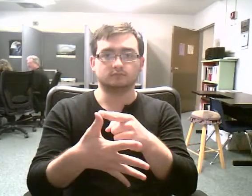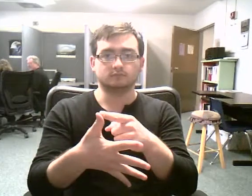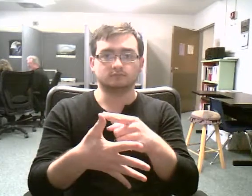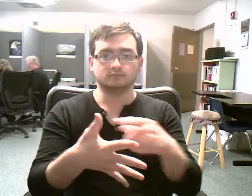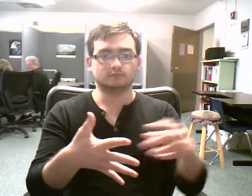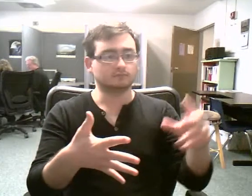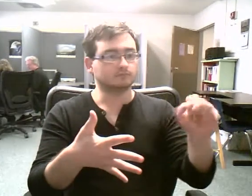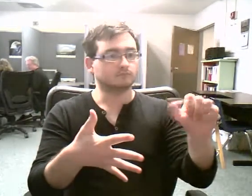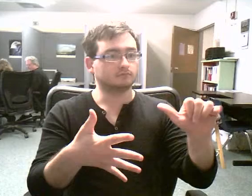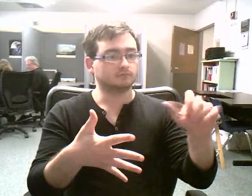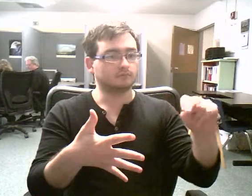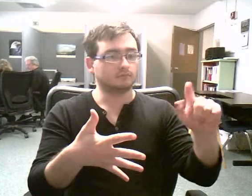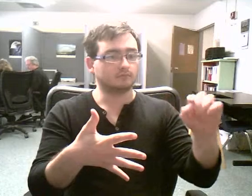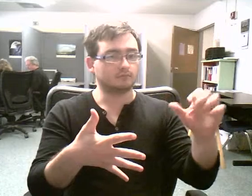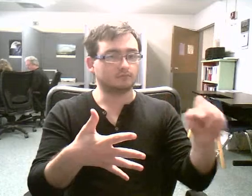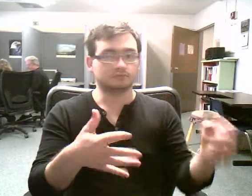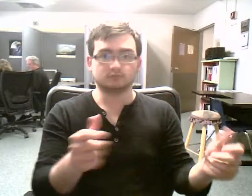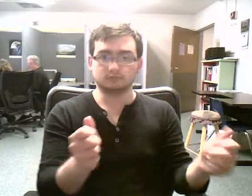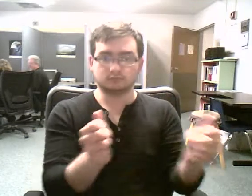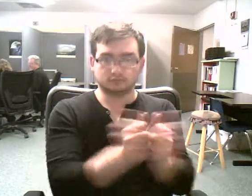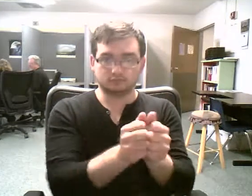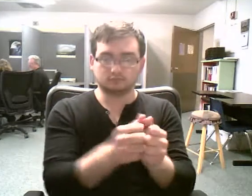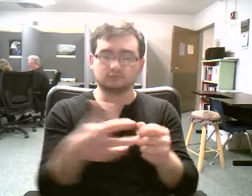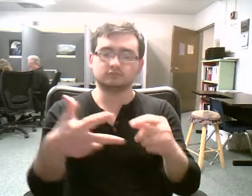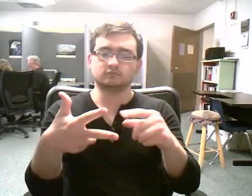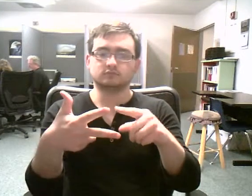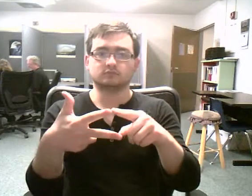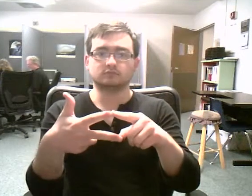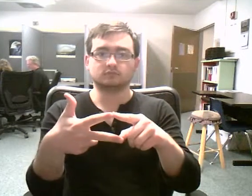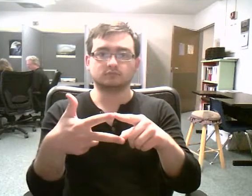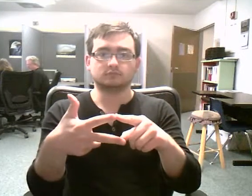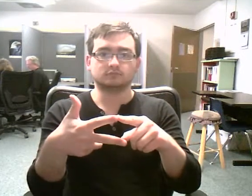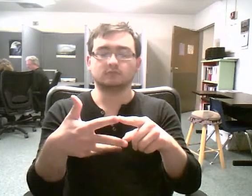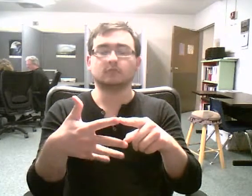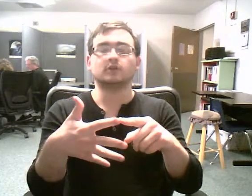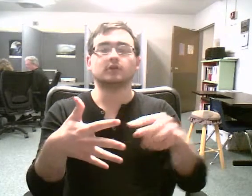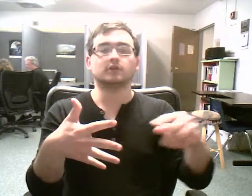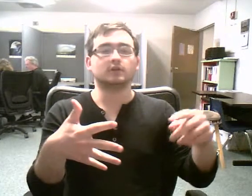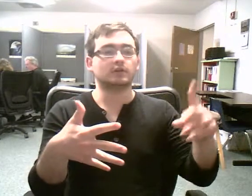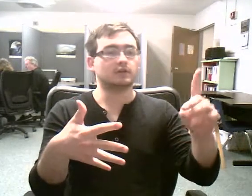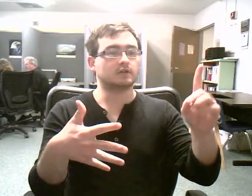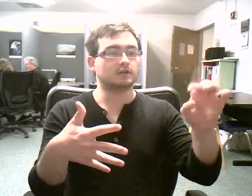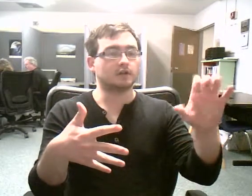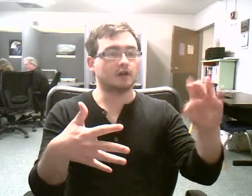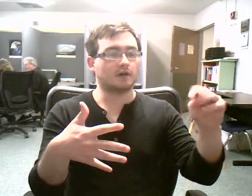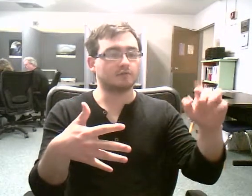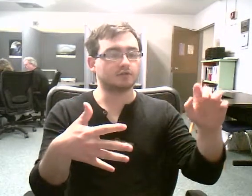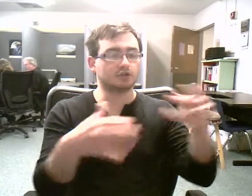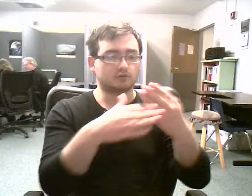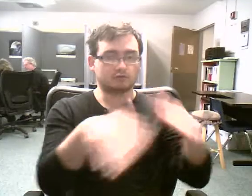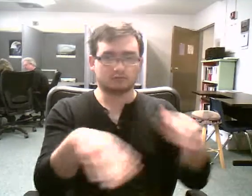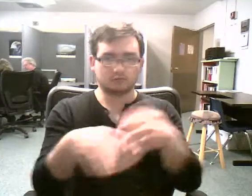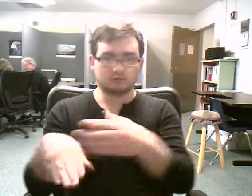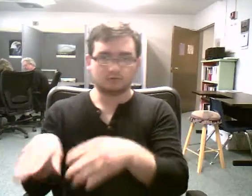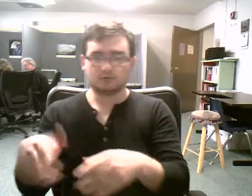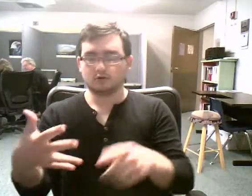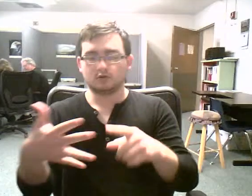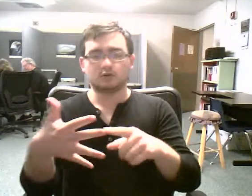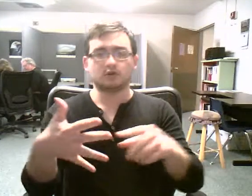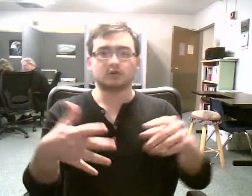First is synthesis. Second is decomposition. Third is single replacement reactions.